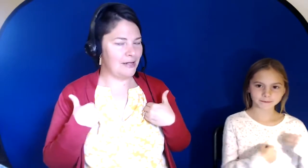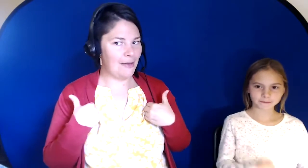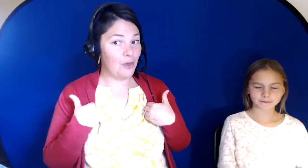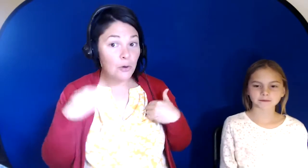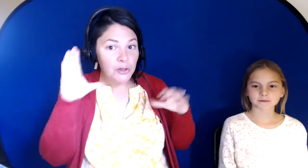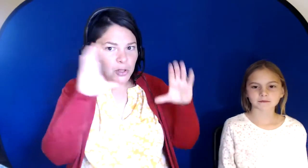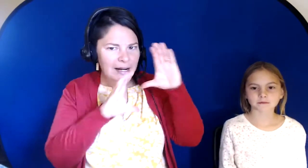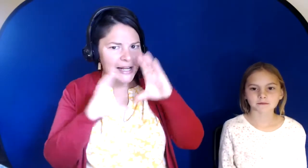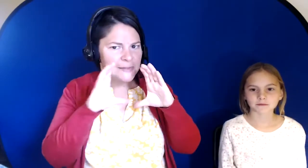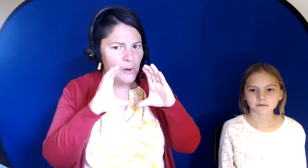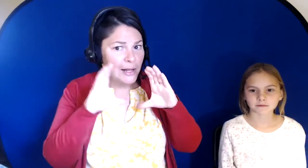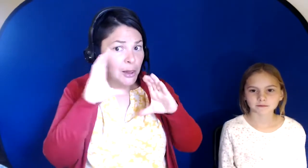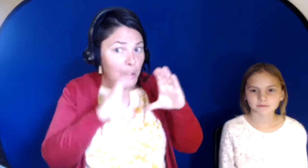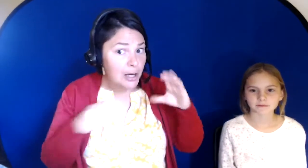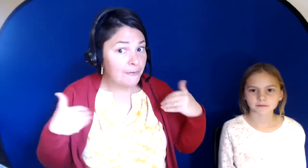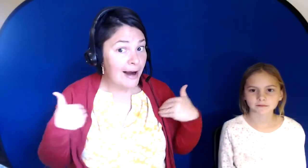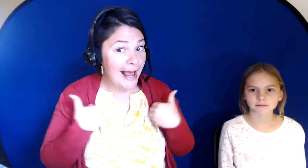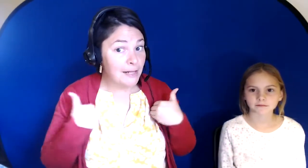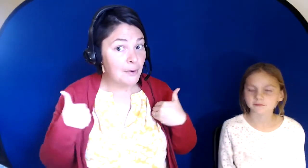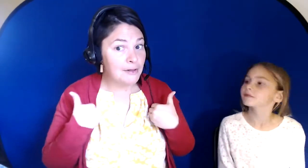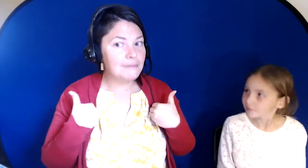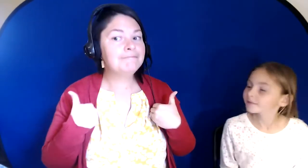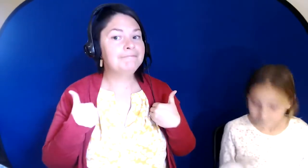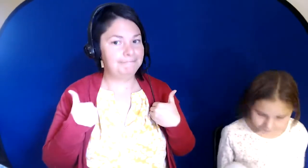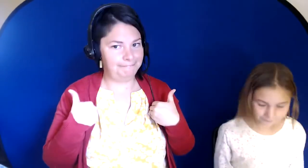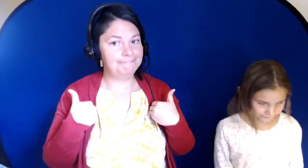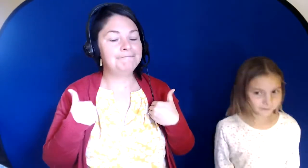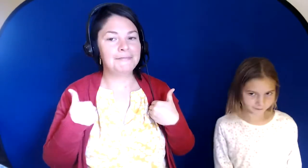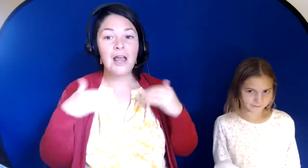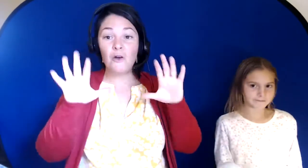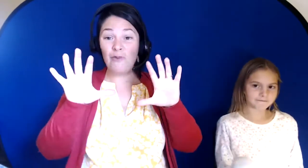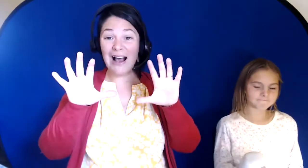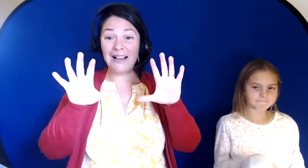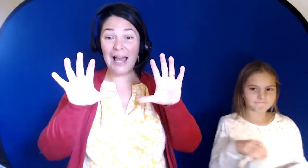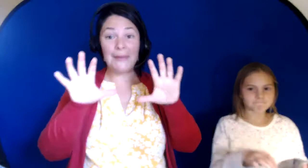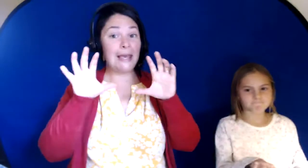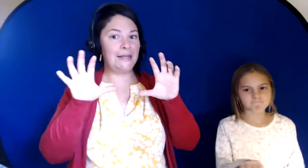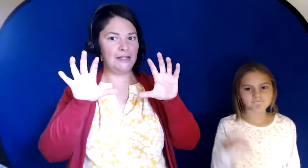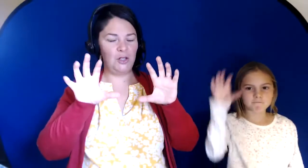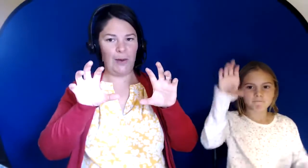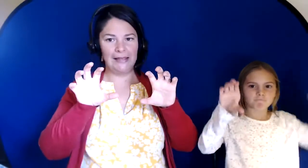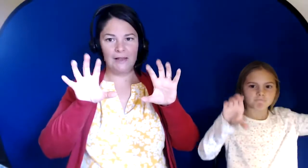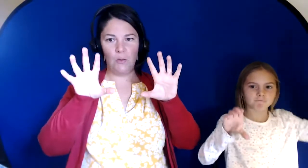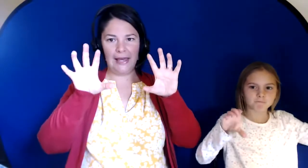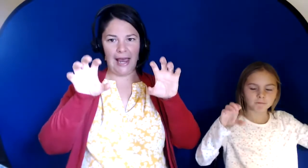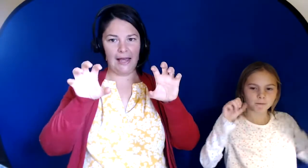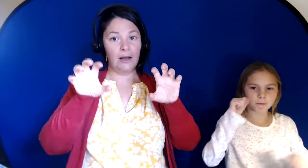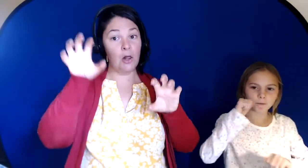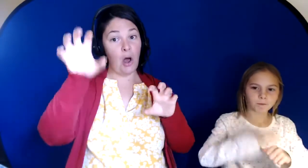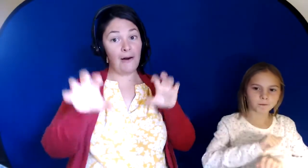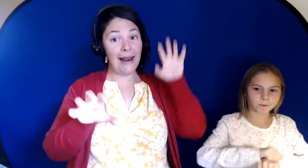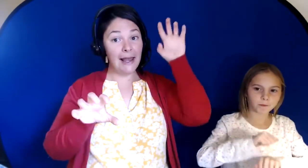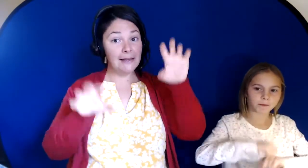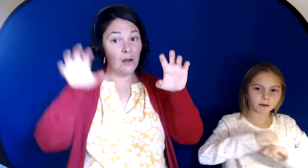though. Do you want to explore and look for animals? Rock climbing can be done two ways. We can claw our hands and go like